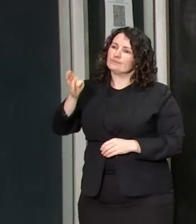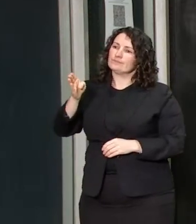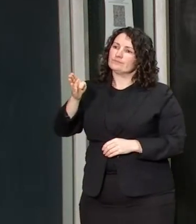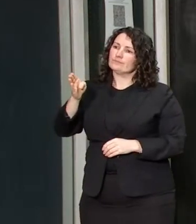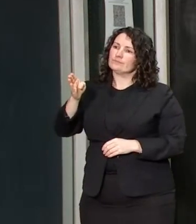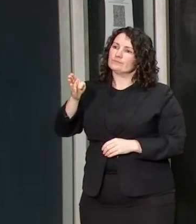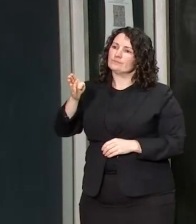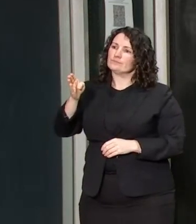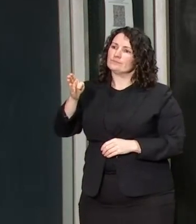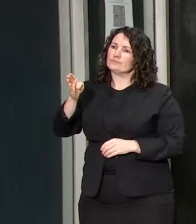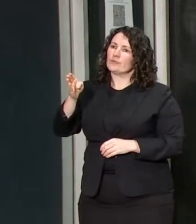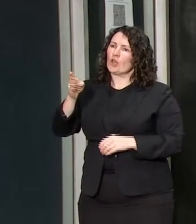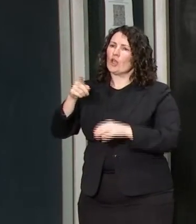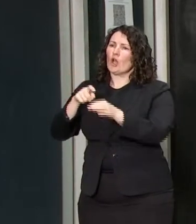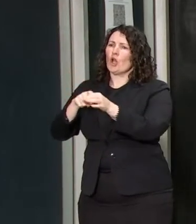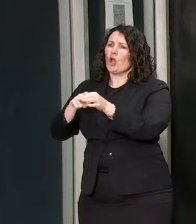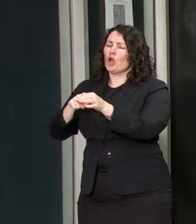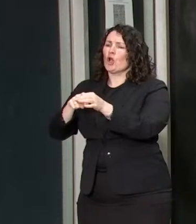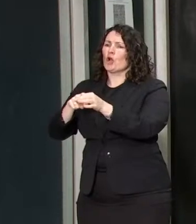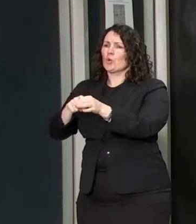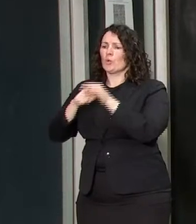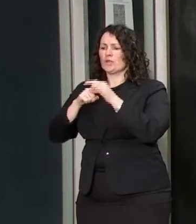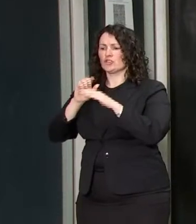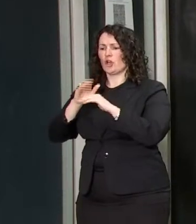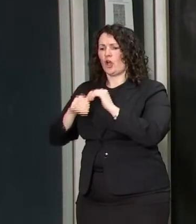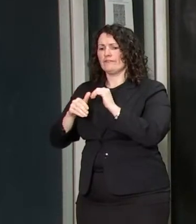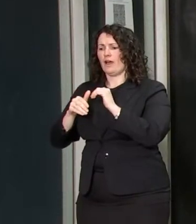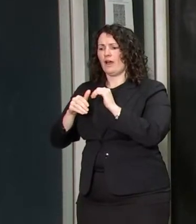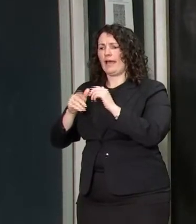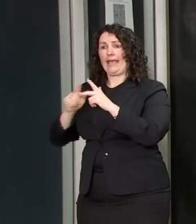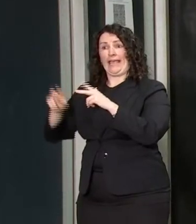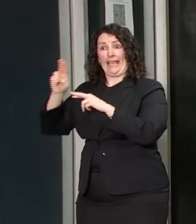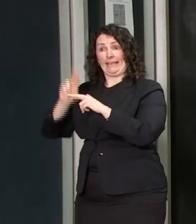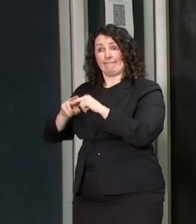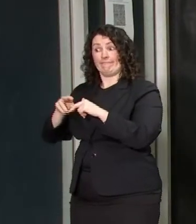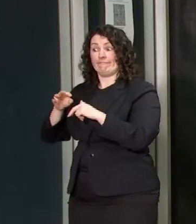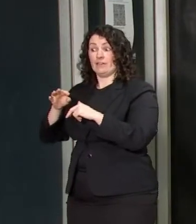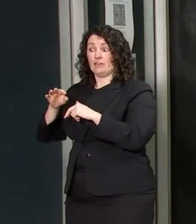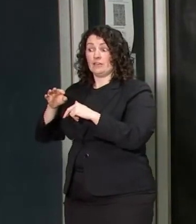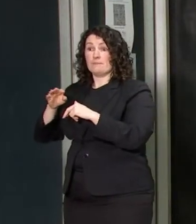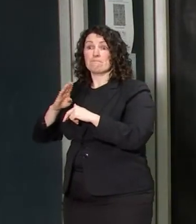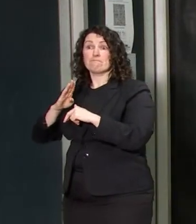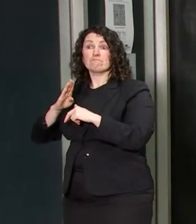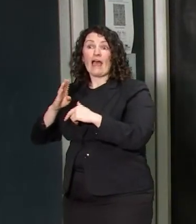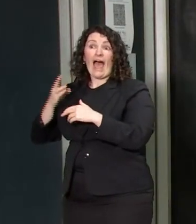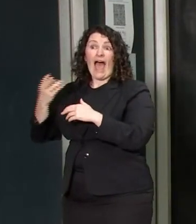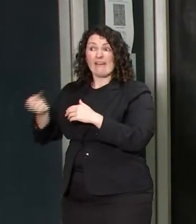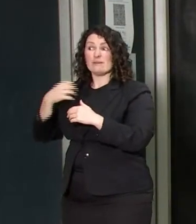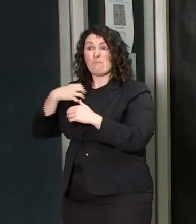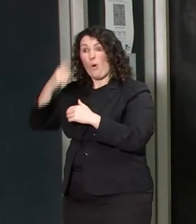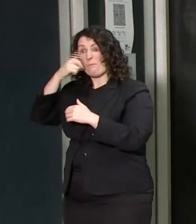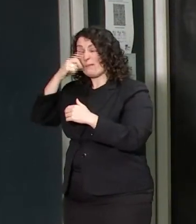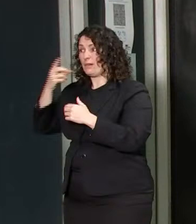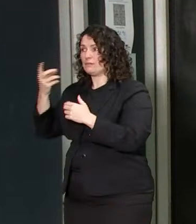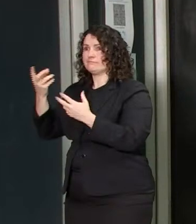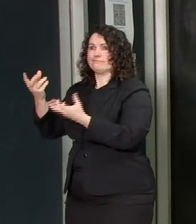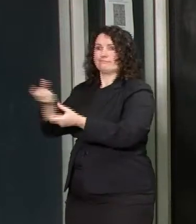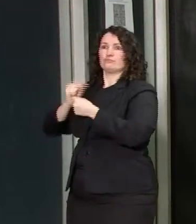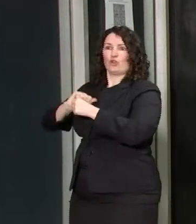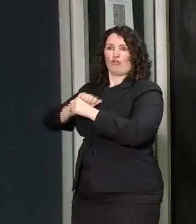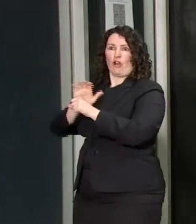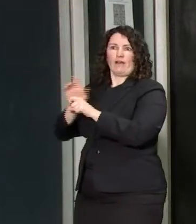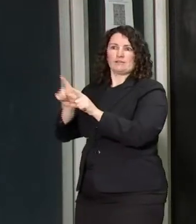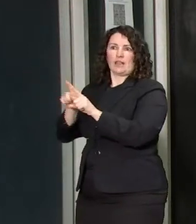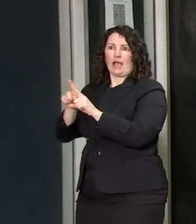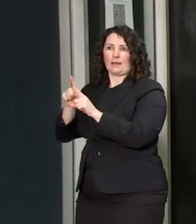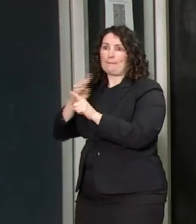more high-risk environments, then you'd be more concerned. So does that mean that if we get mystery cases now that are tied to more high-risk settings,